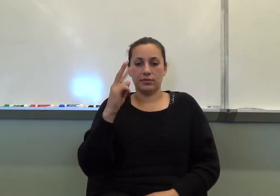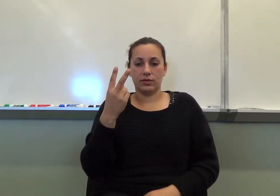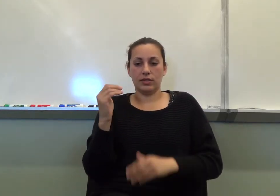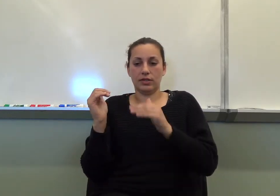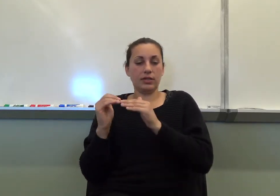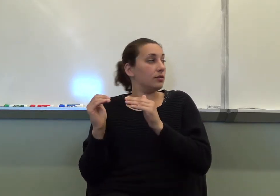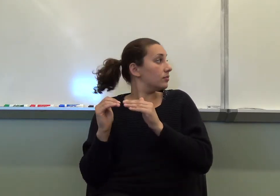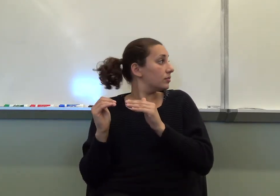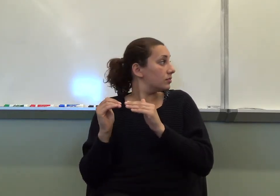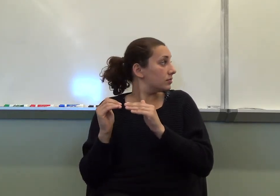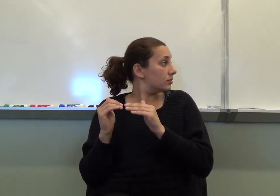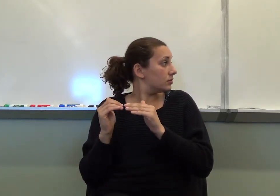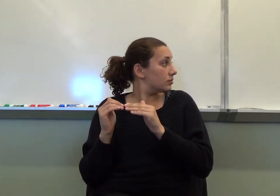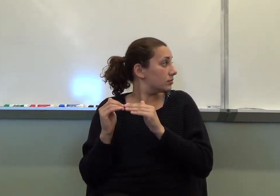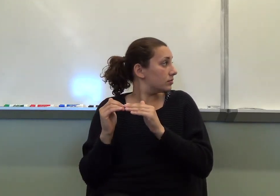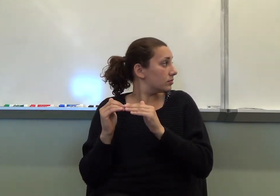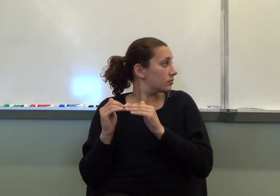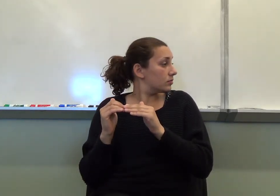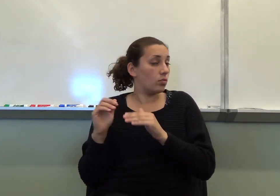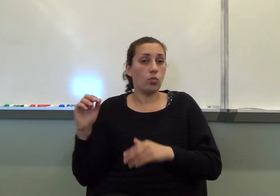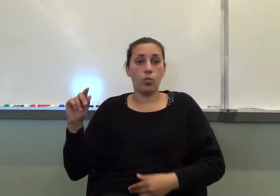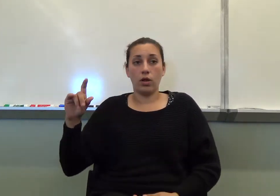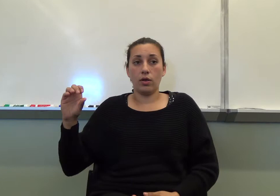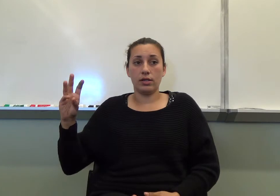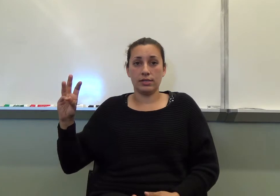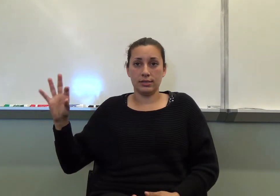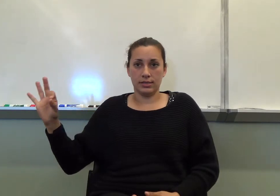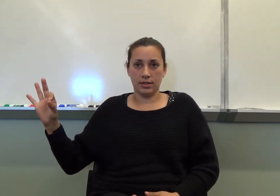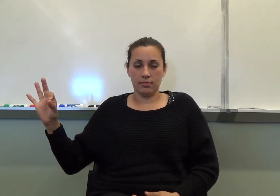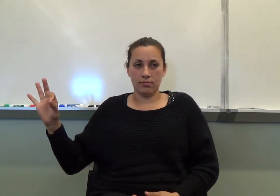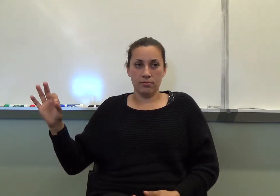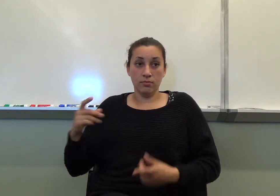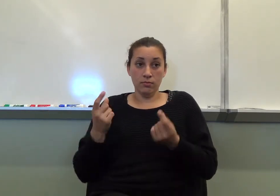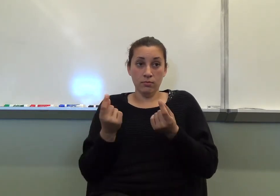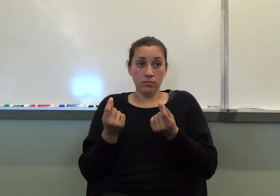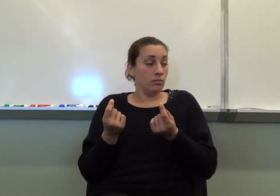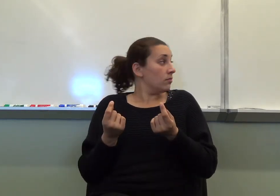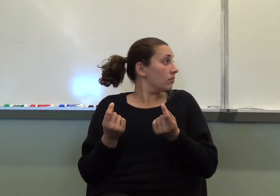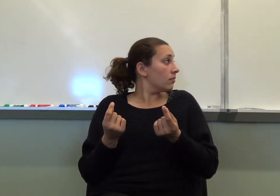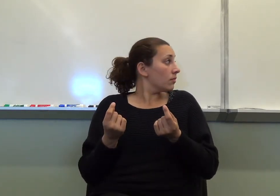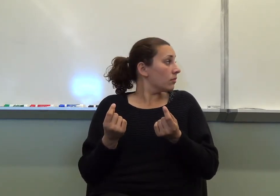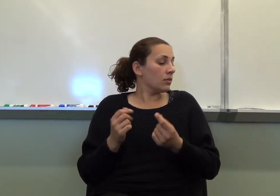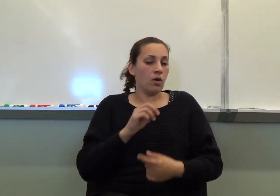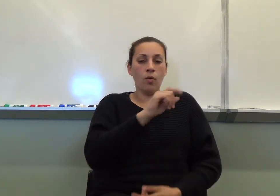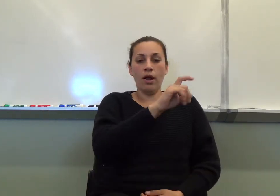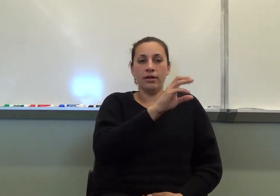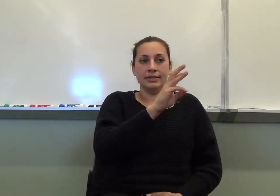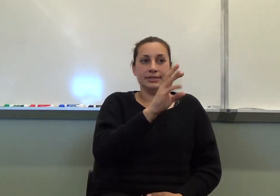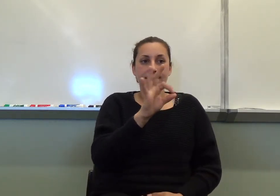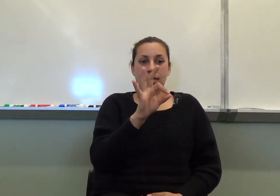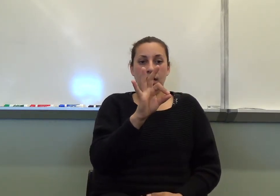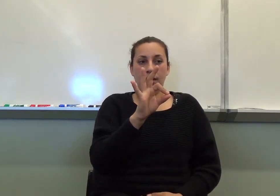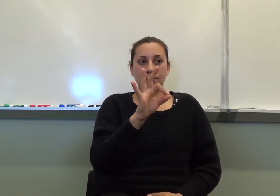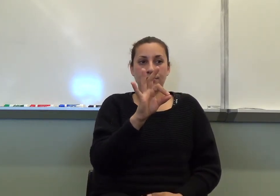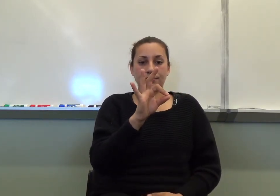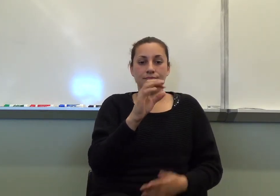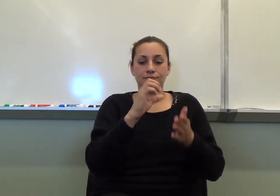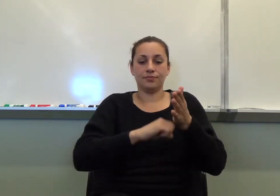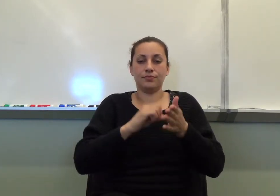in order to figure out what b squared is, I simply take the difference between 169 and 144,